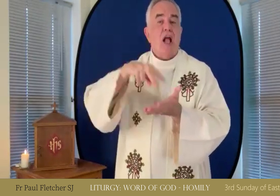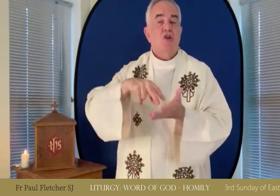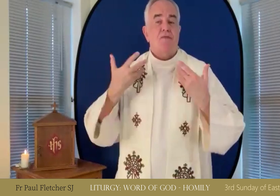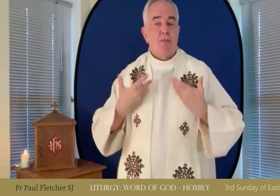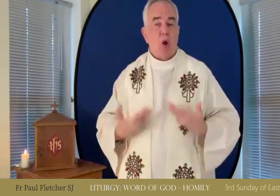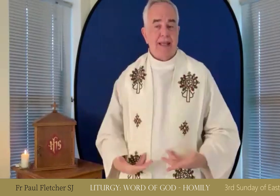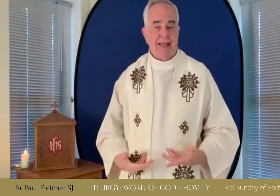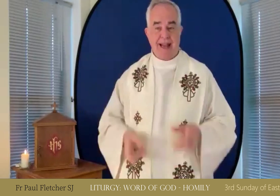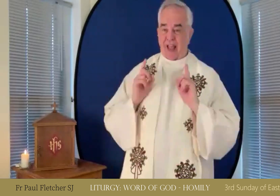resurrection of the body.